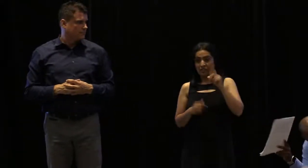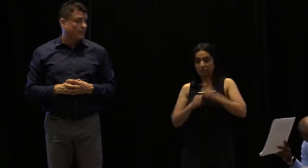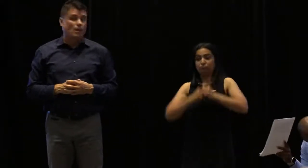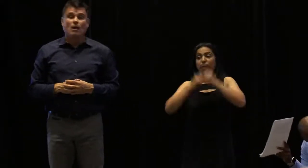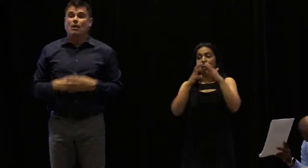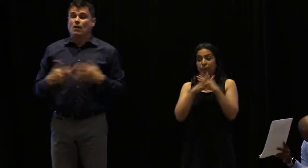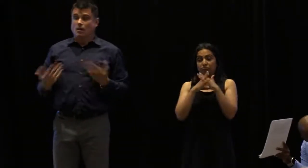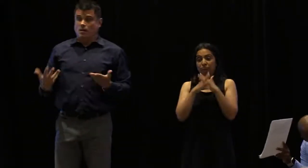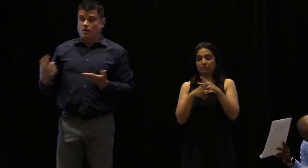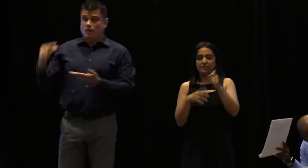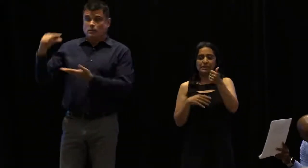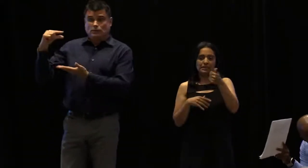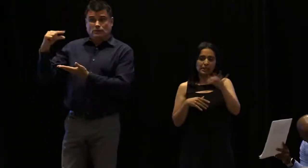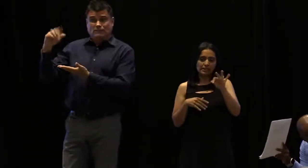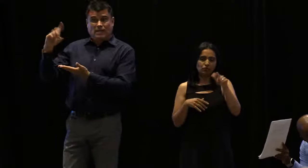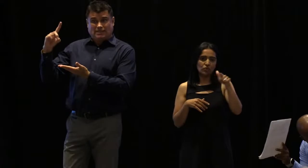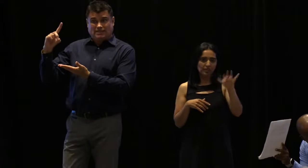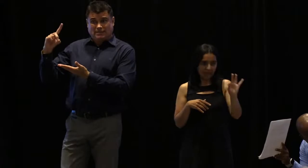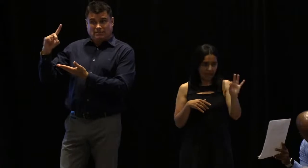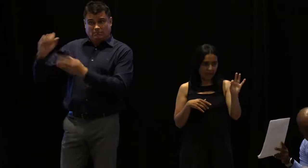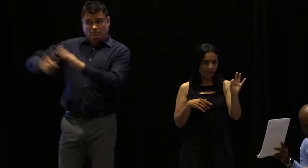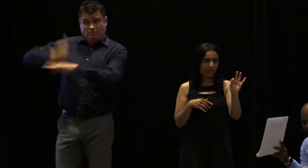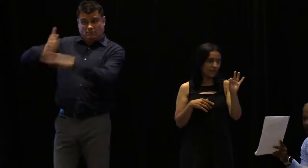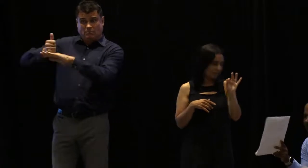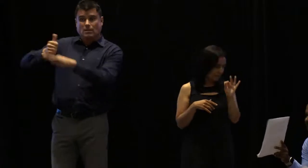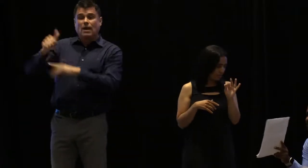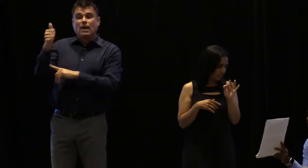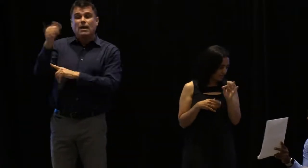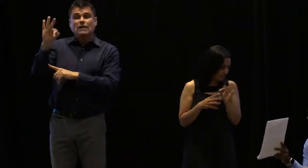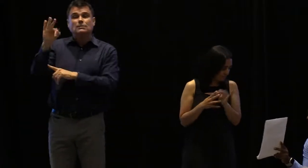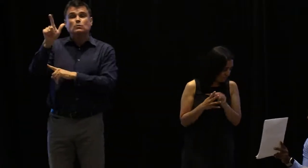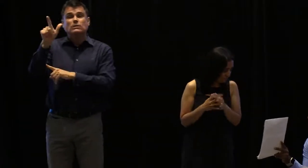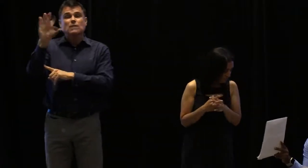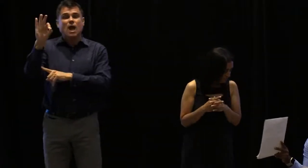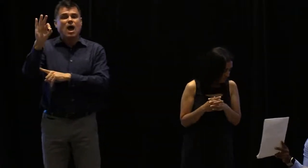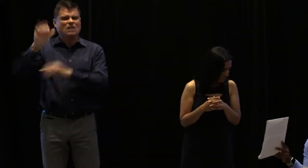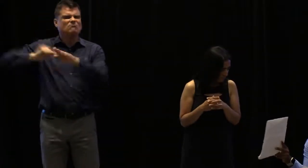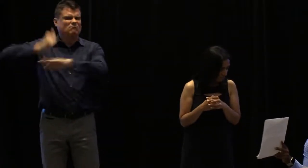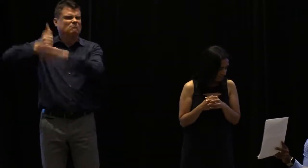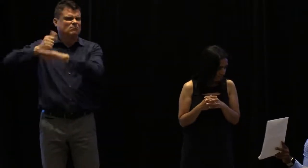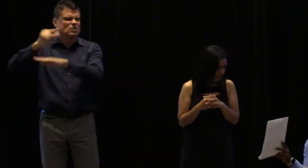accessibility. GVAD was founded in